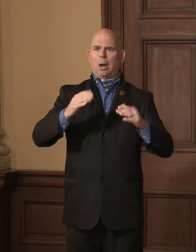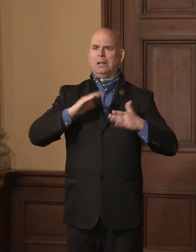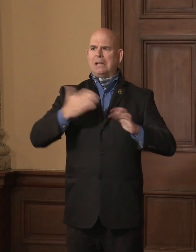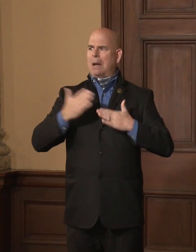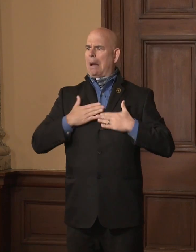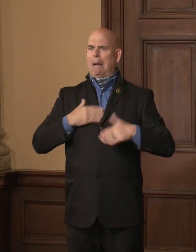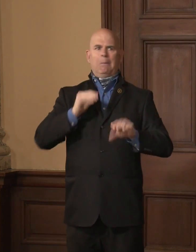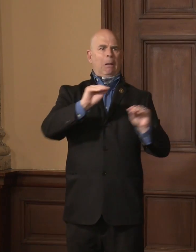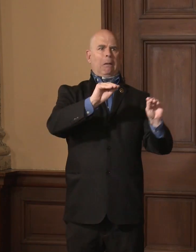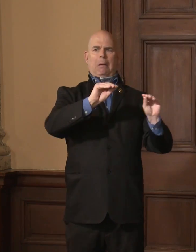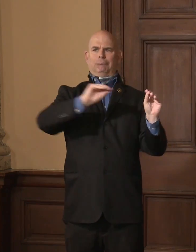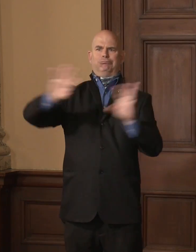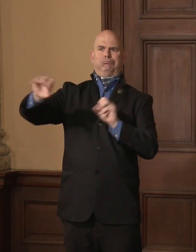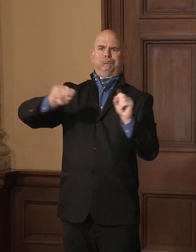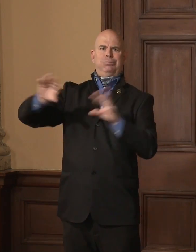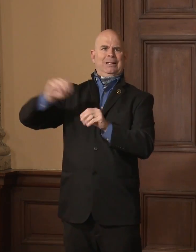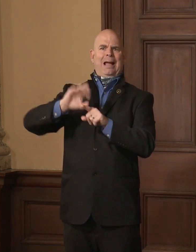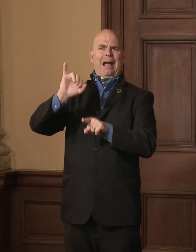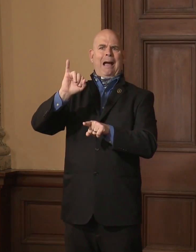city of Baltimore?